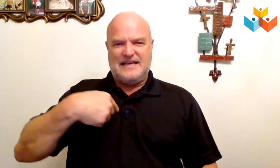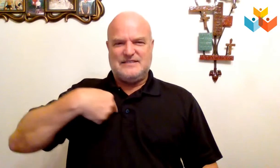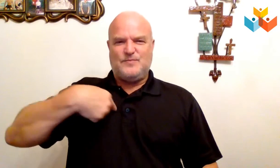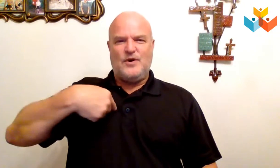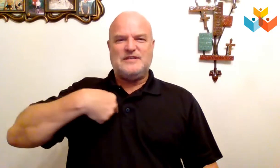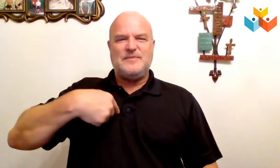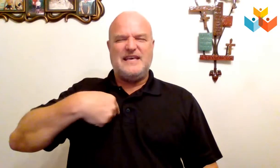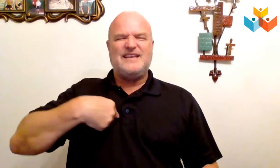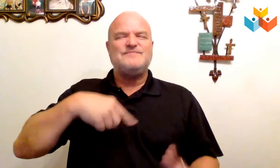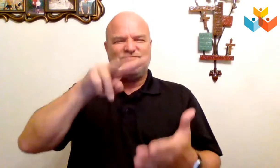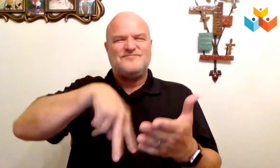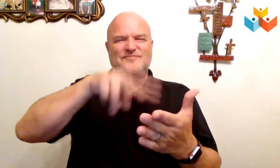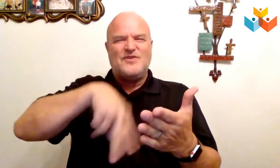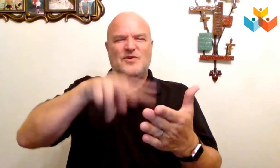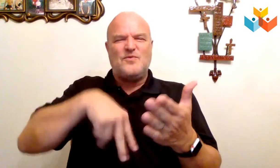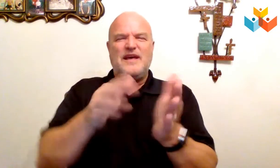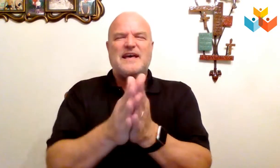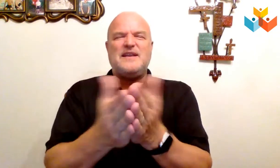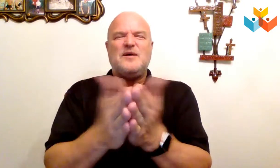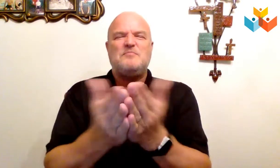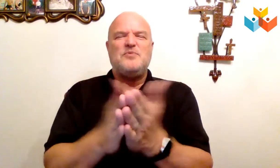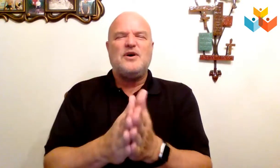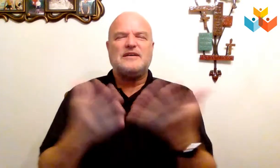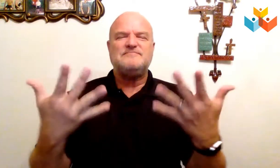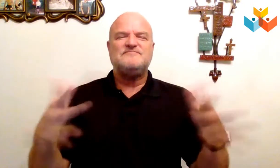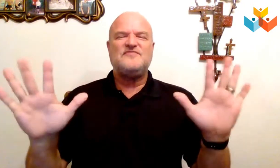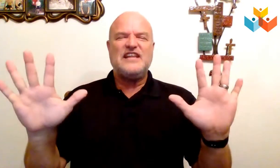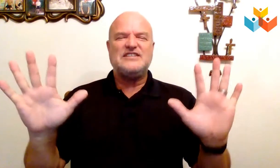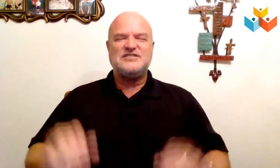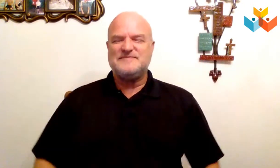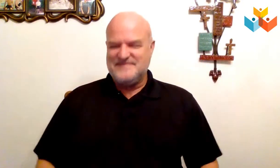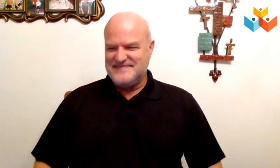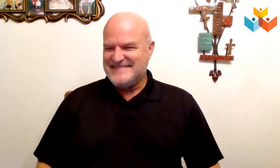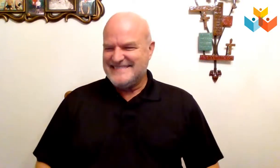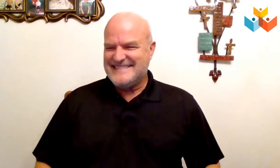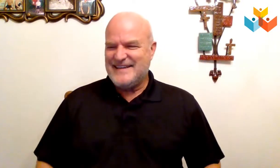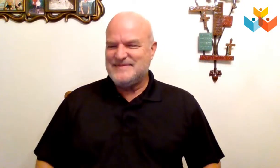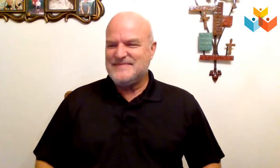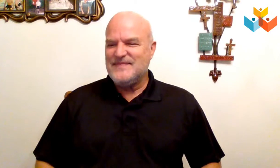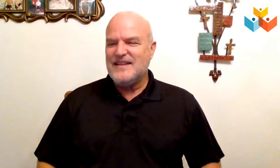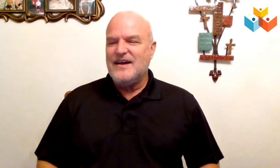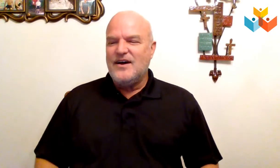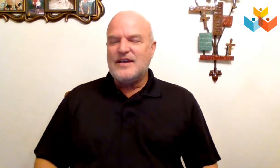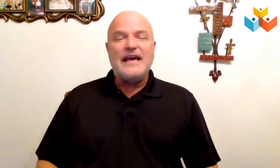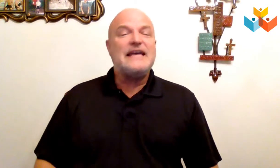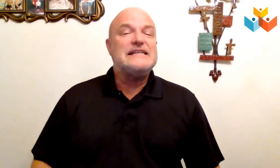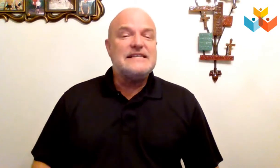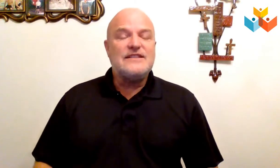say, me, just point to me. Read, book, finish.